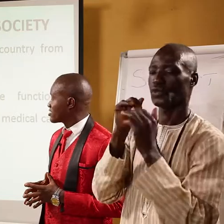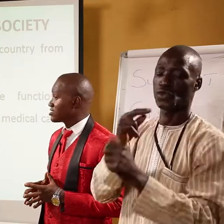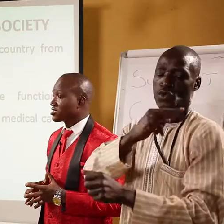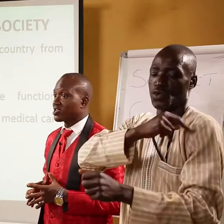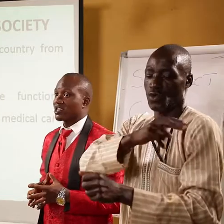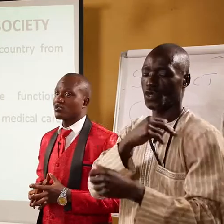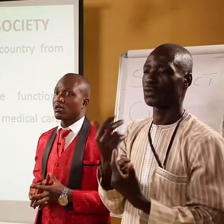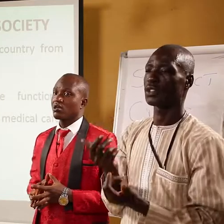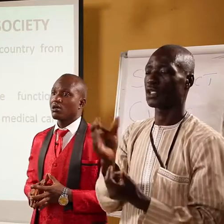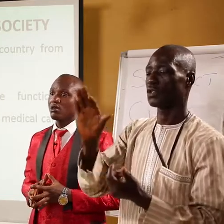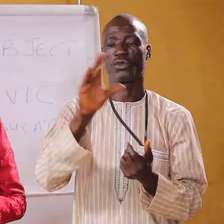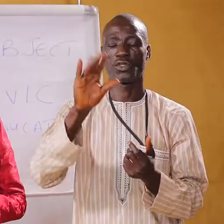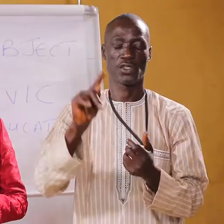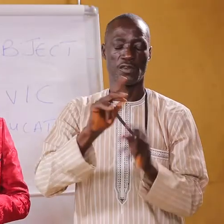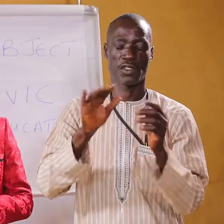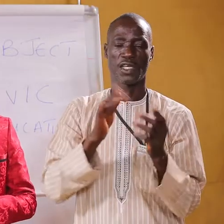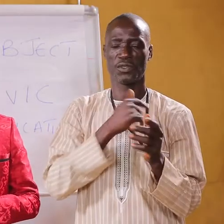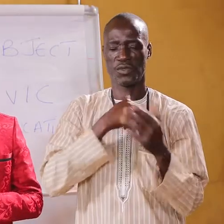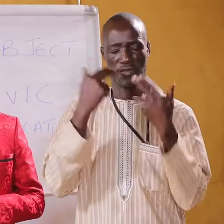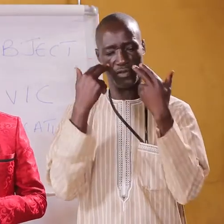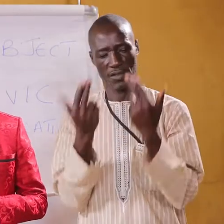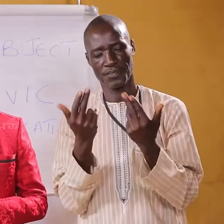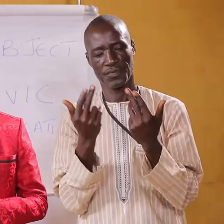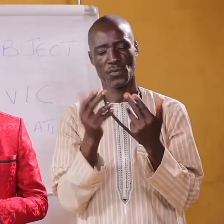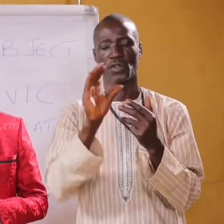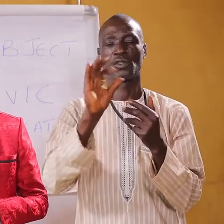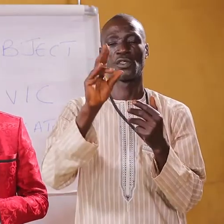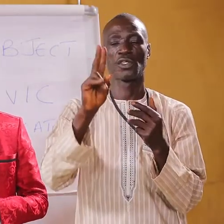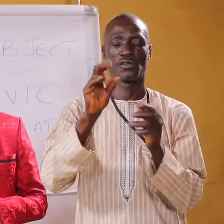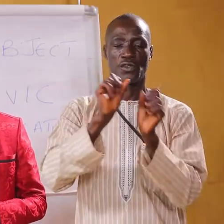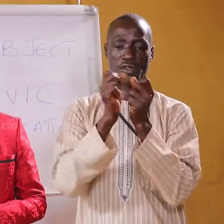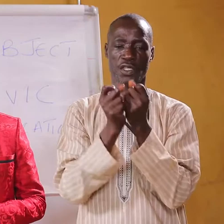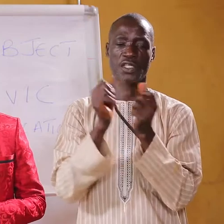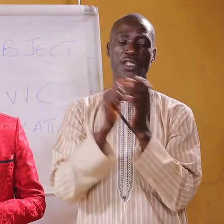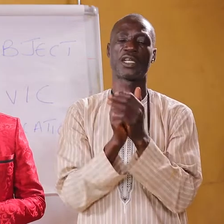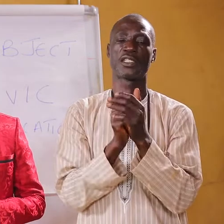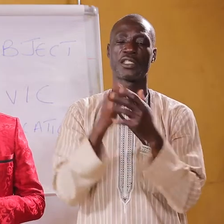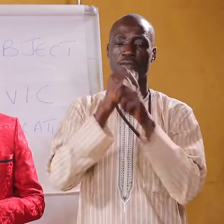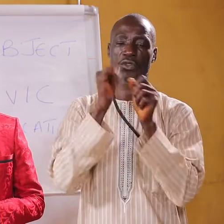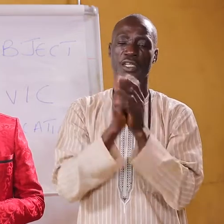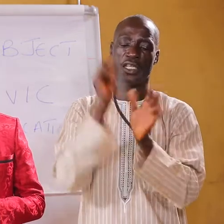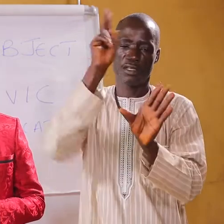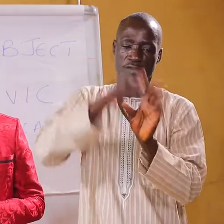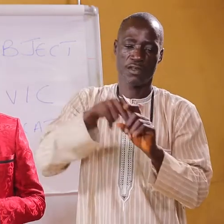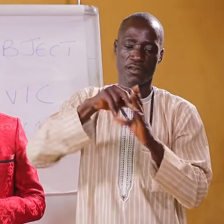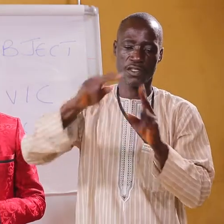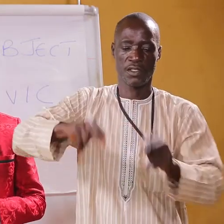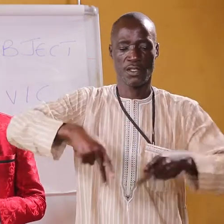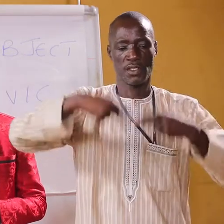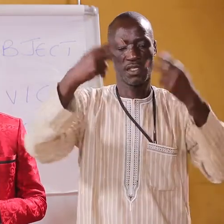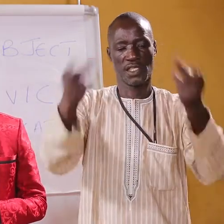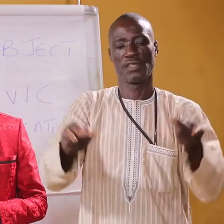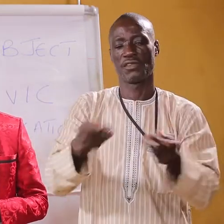cultural facilities, etc. We have seen civil societies that have intervened in providing social and